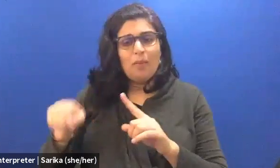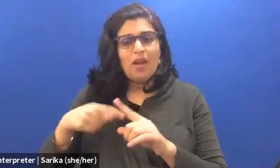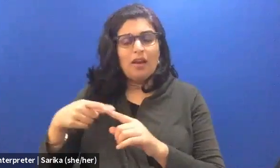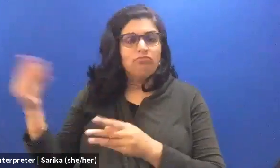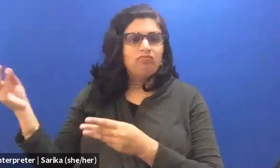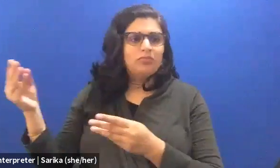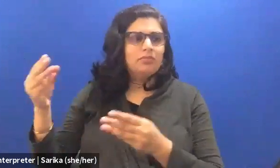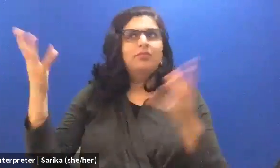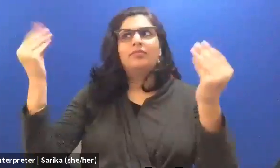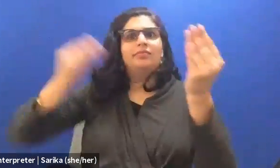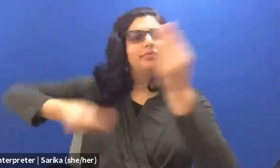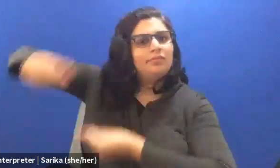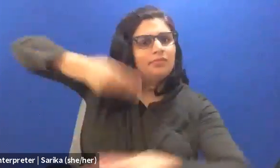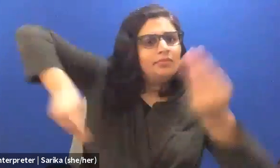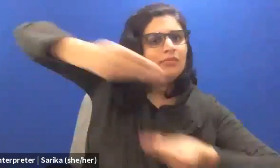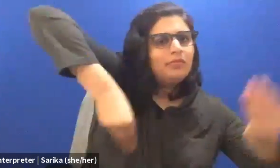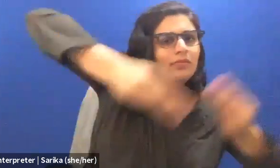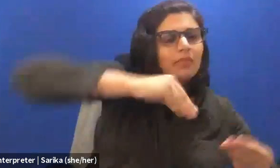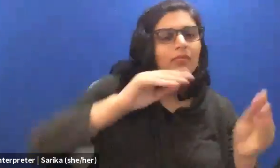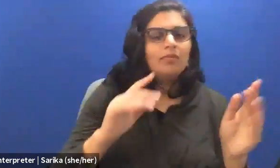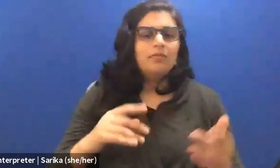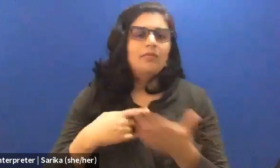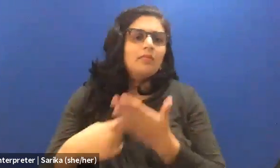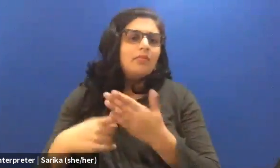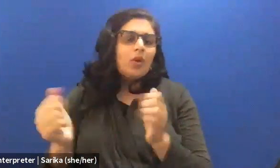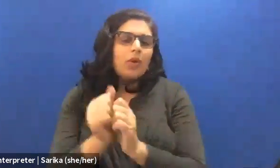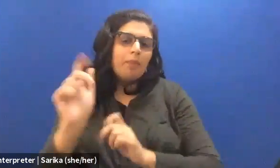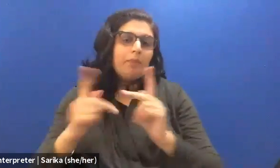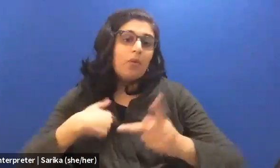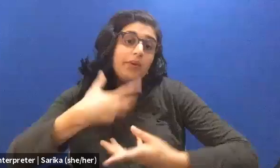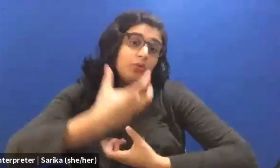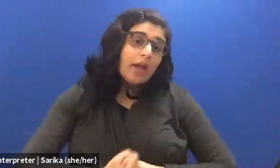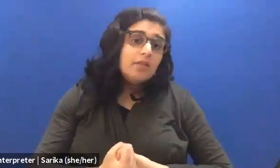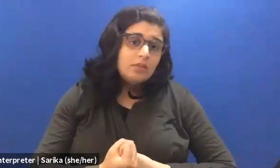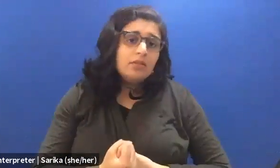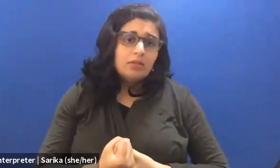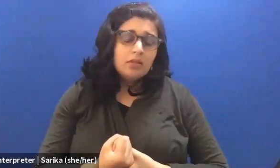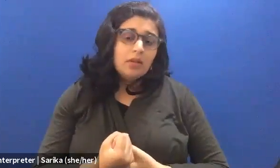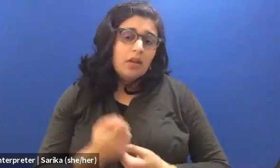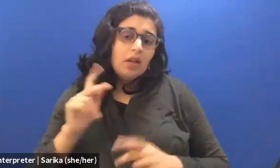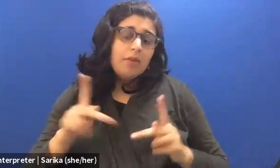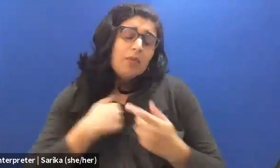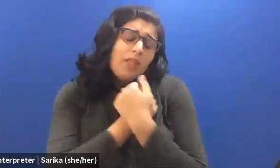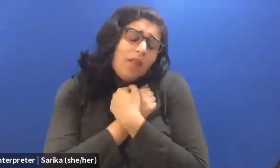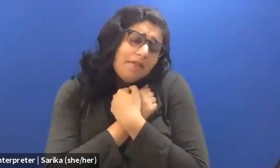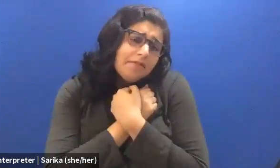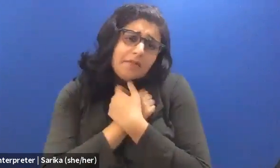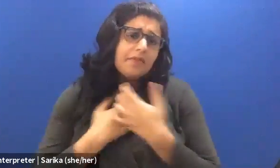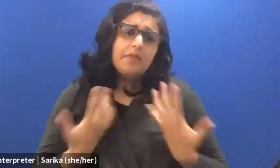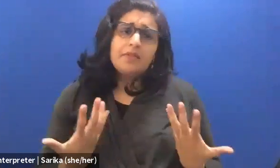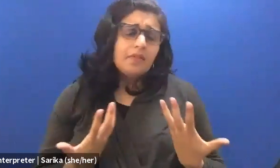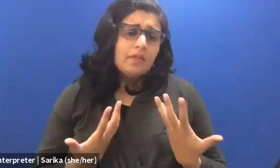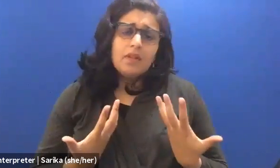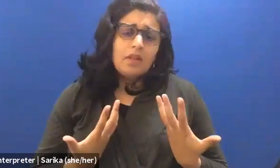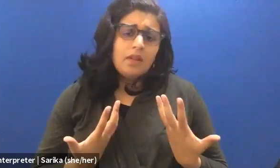passed through conversations with people that we trust and people that we love.